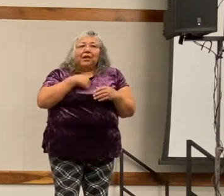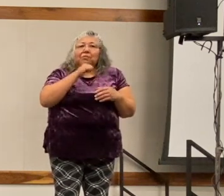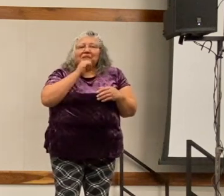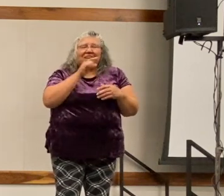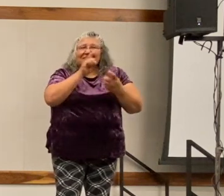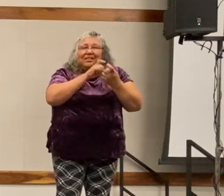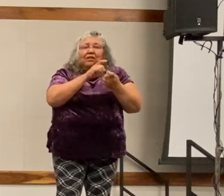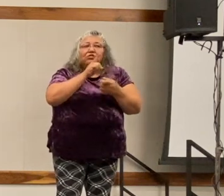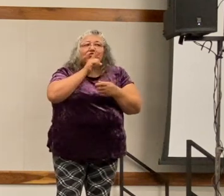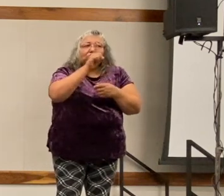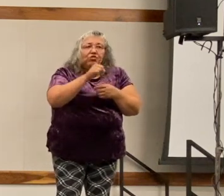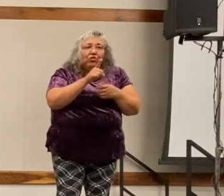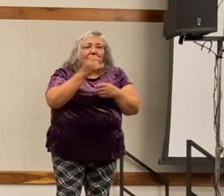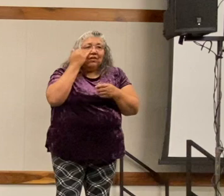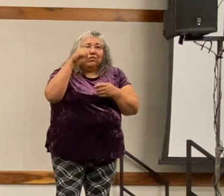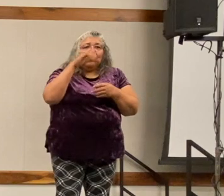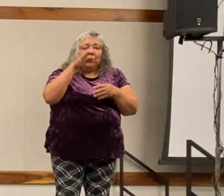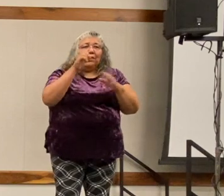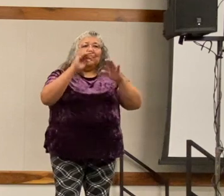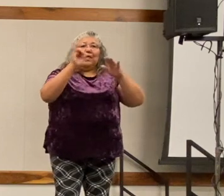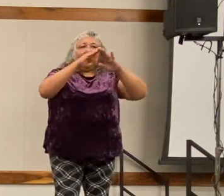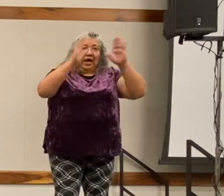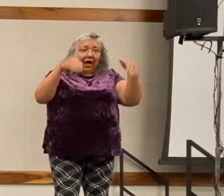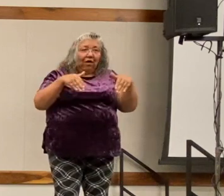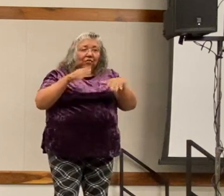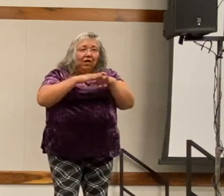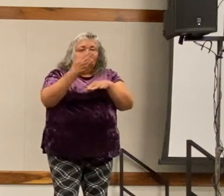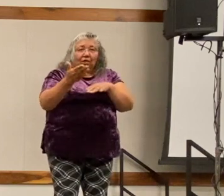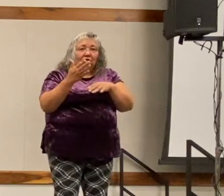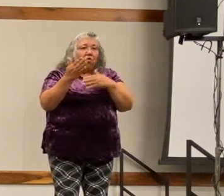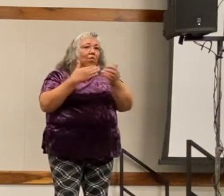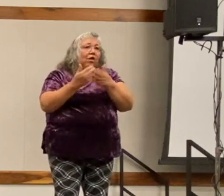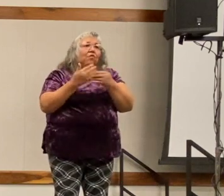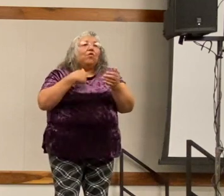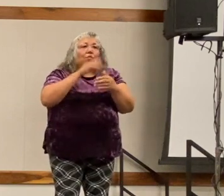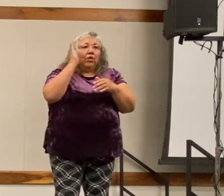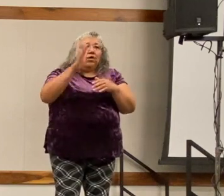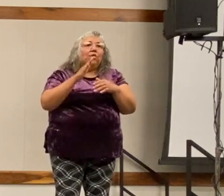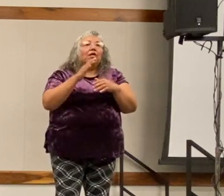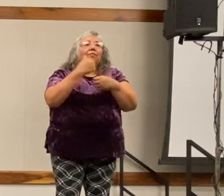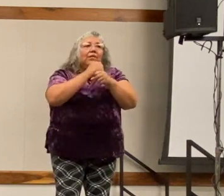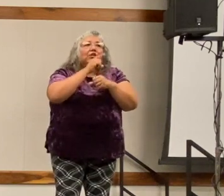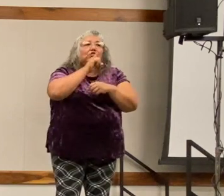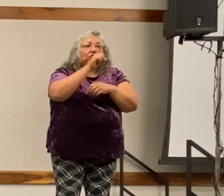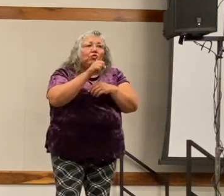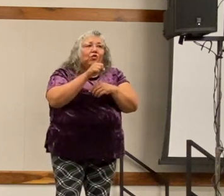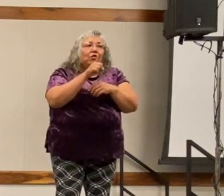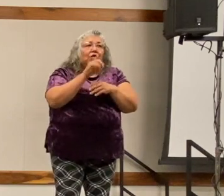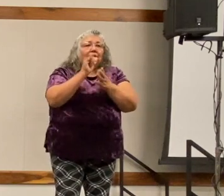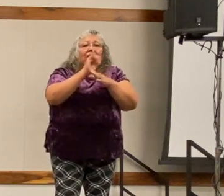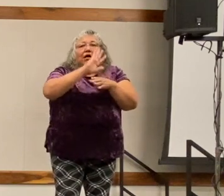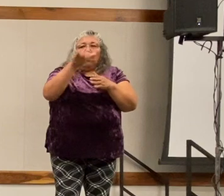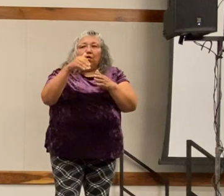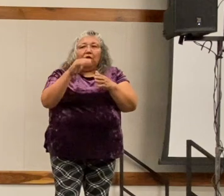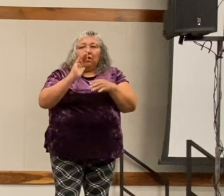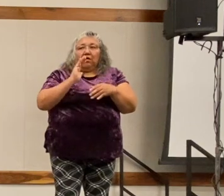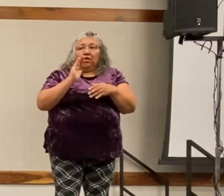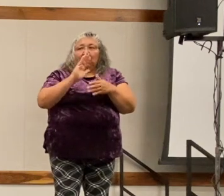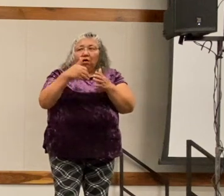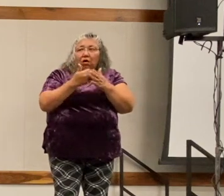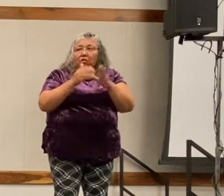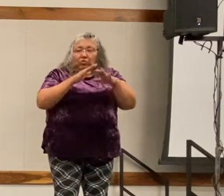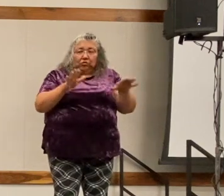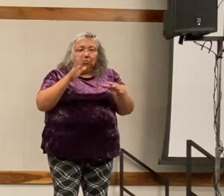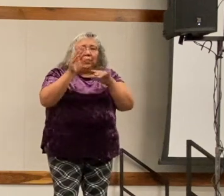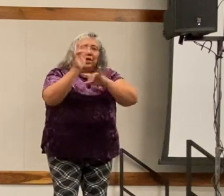quite sure if it'll be like a house that'll be on there or what have you, but we are going to make sure that all children are going to be loved